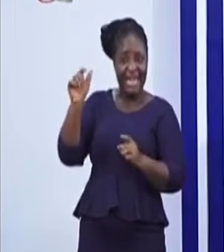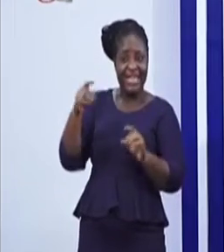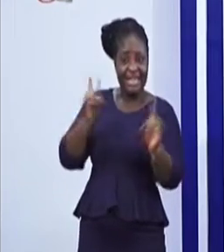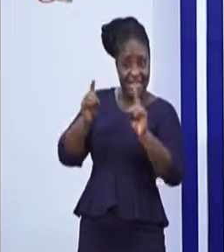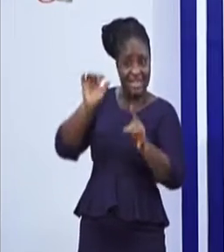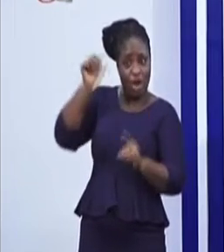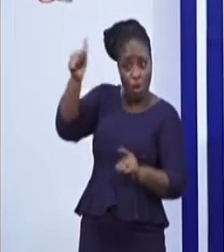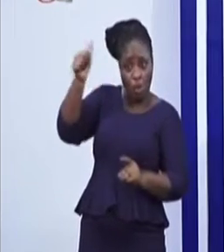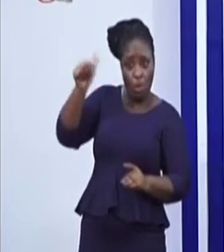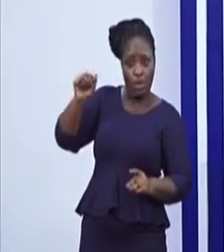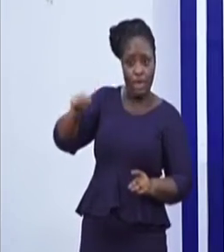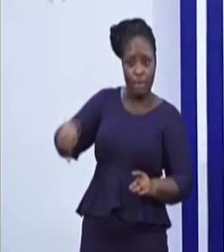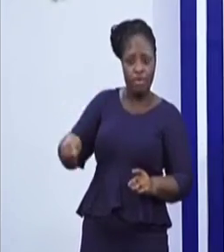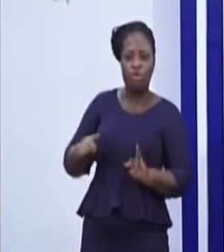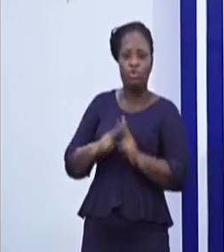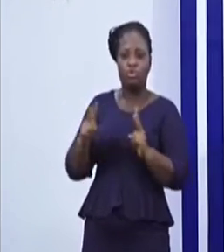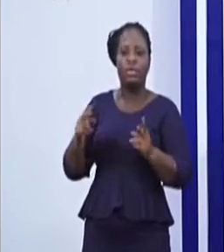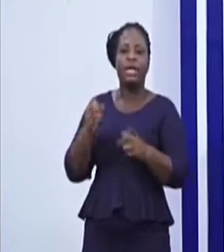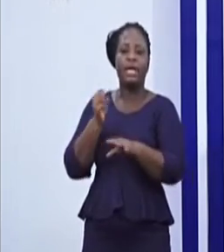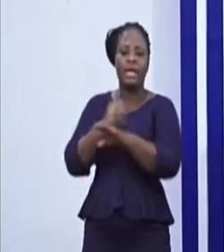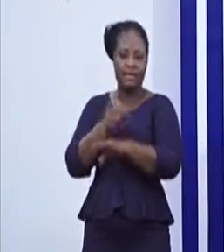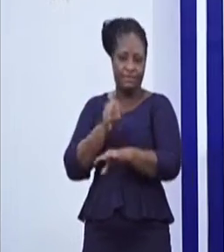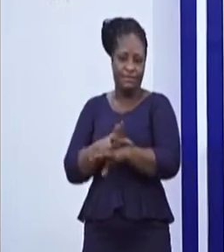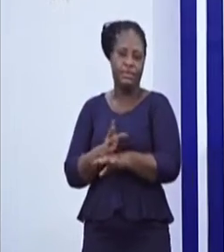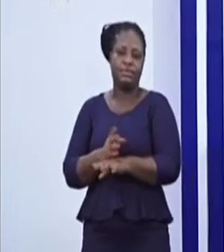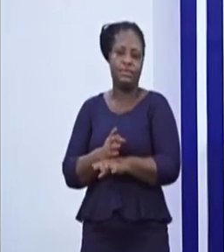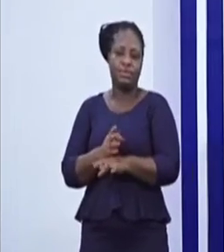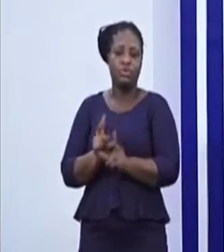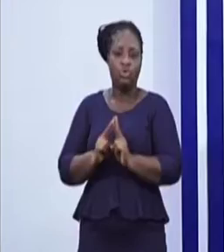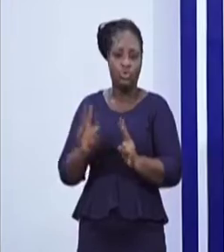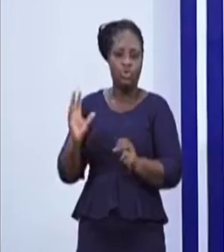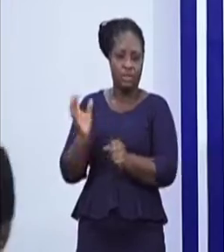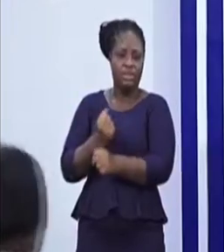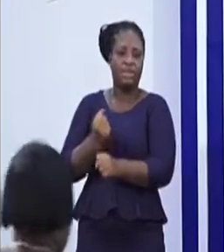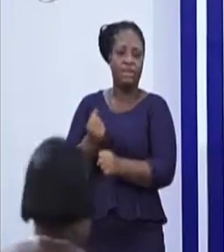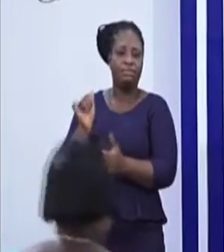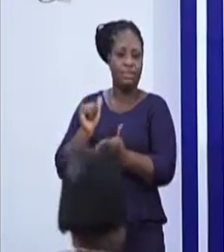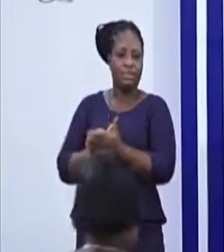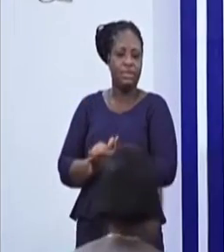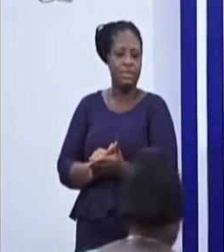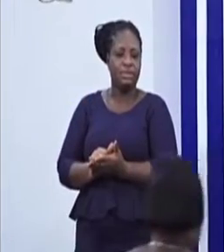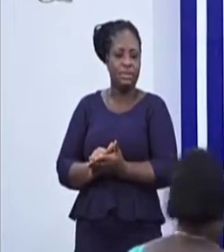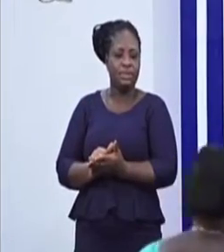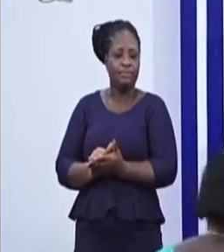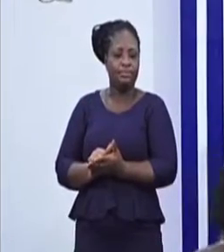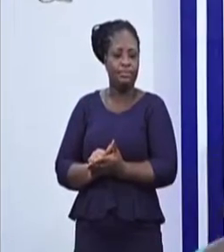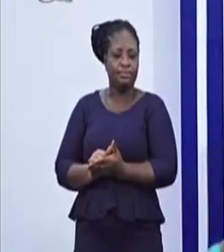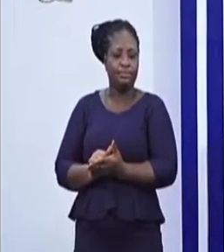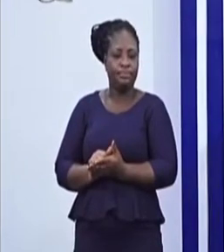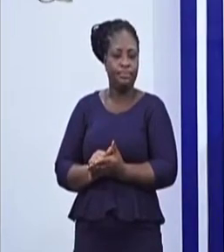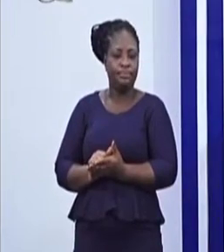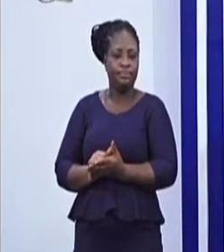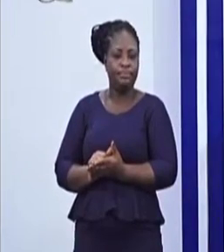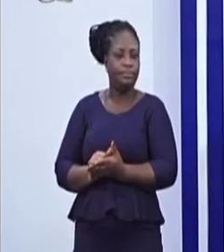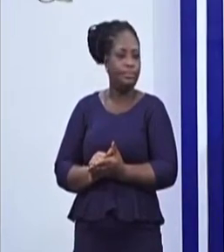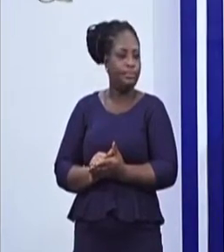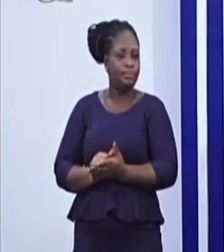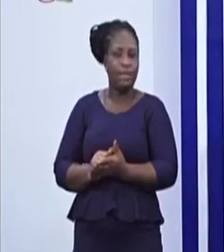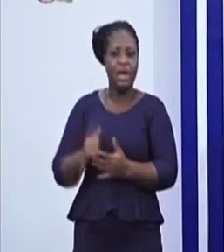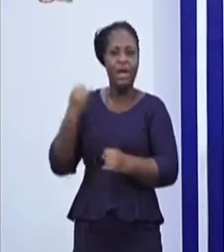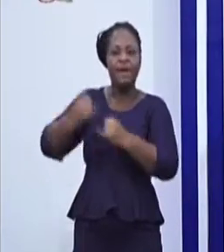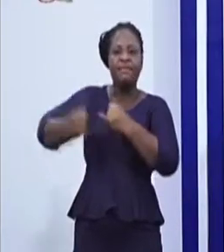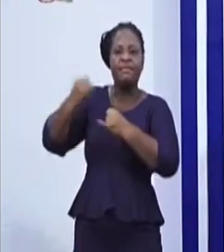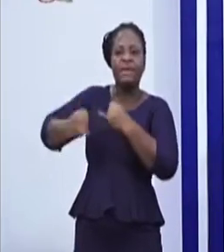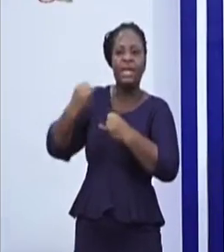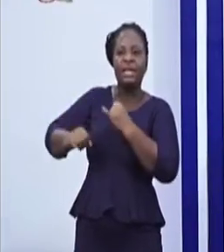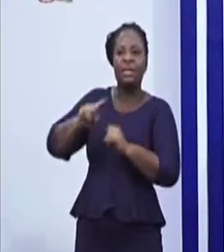content so that they can advise us on an appropriate response to that one. So we'll take that under advisement. Final batch